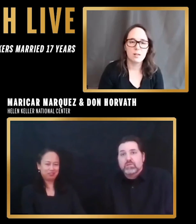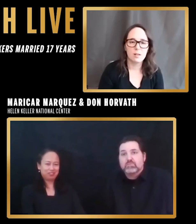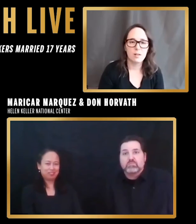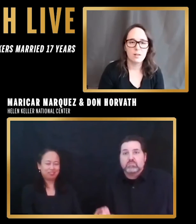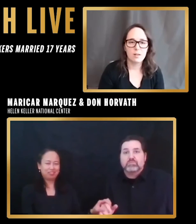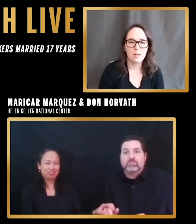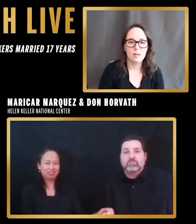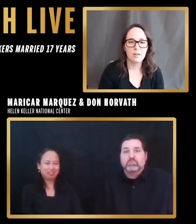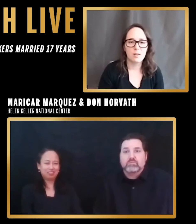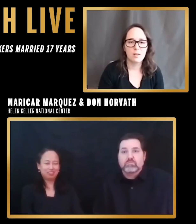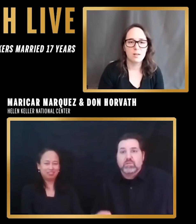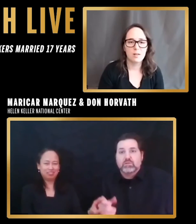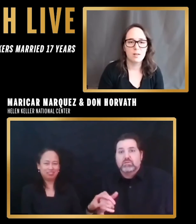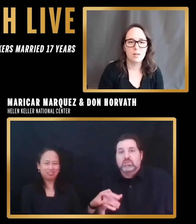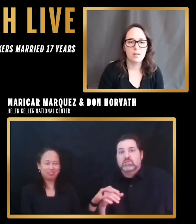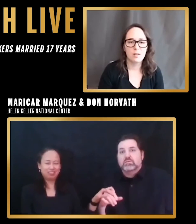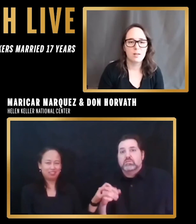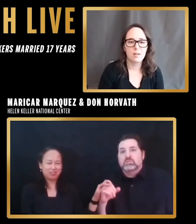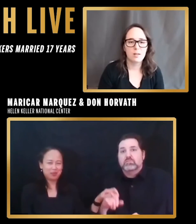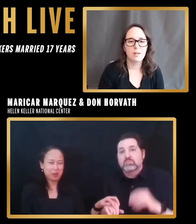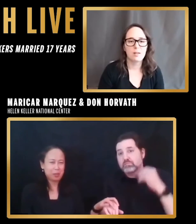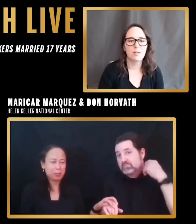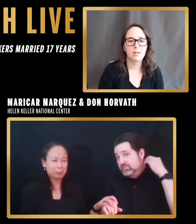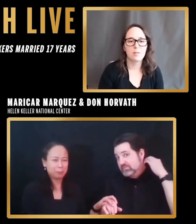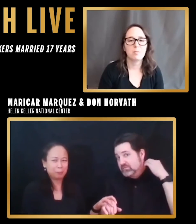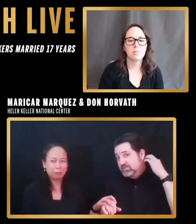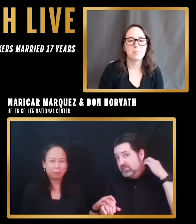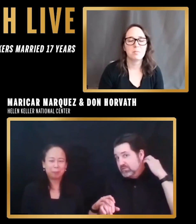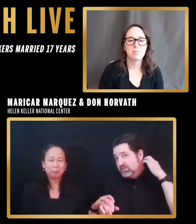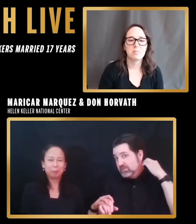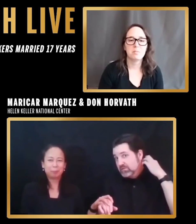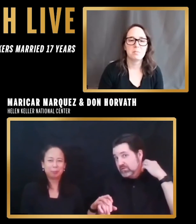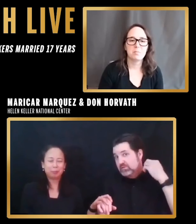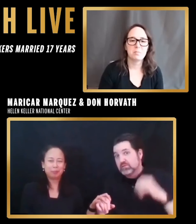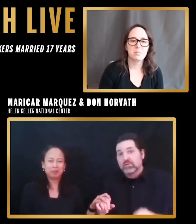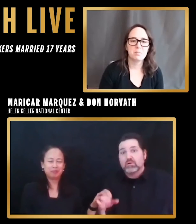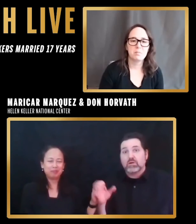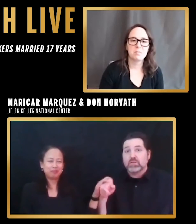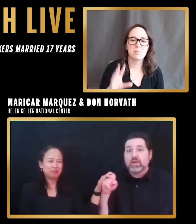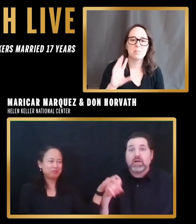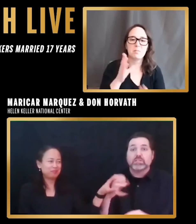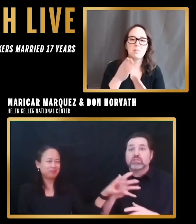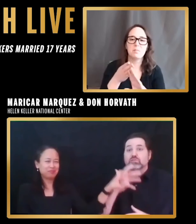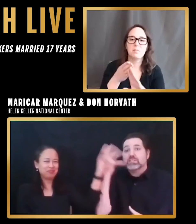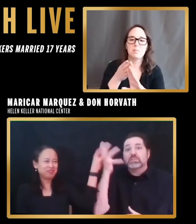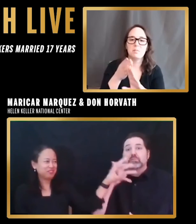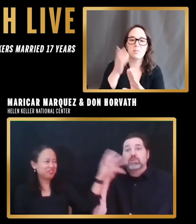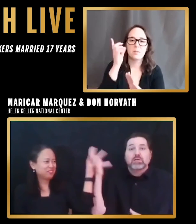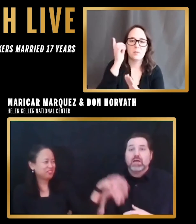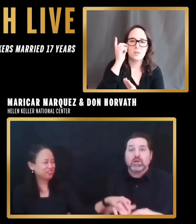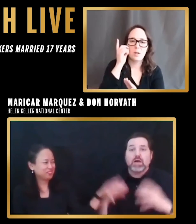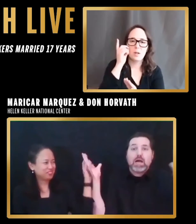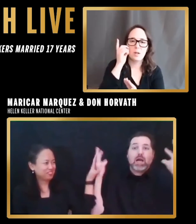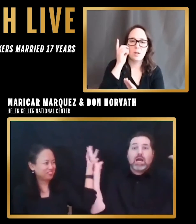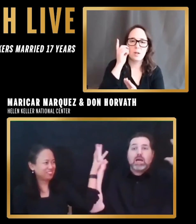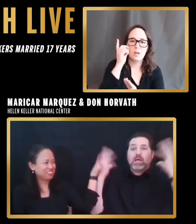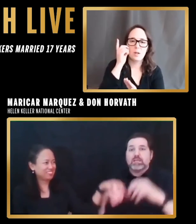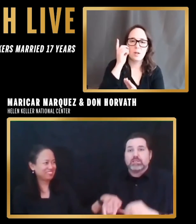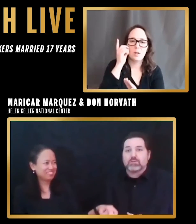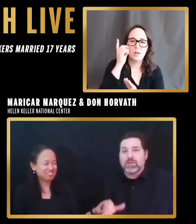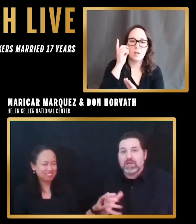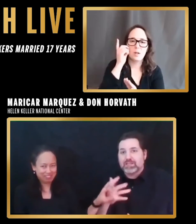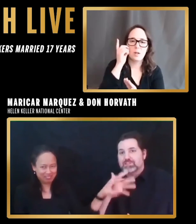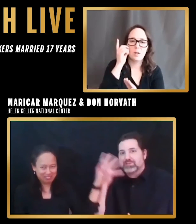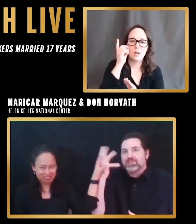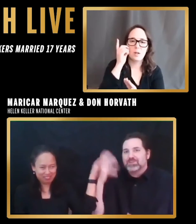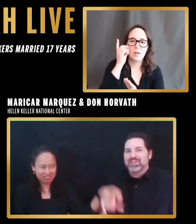And before we conclude today, Don, is there anything you'd like to add to that? Oh yeah, I just scream. I go, I get